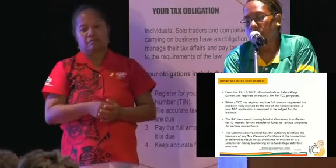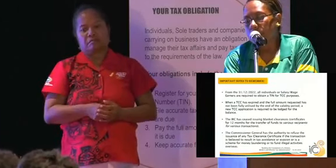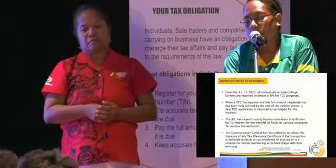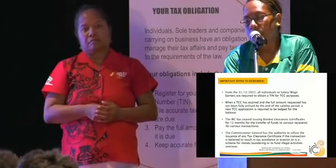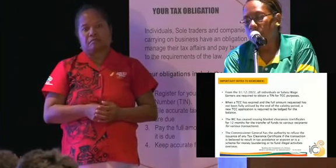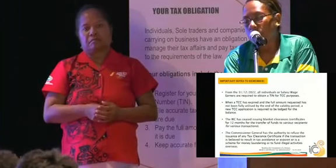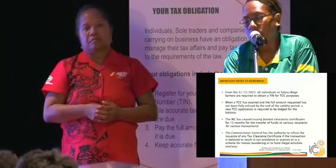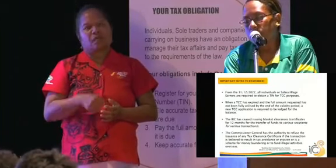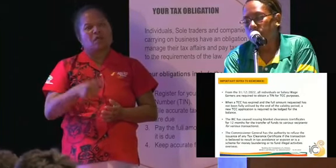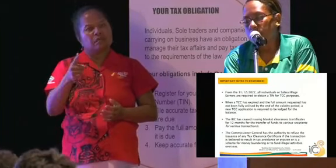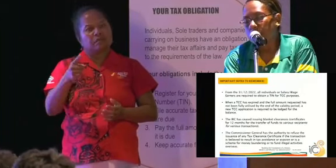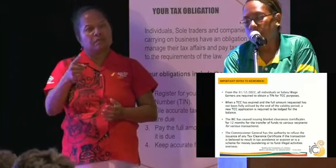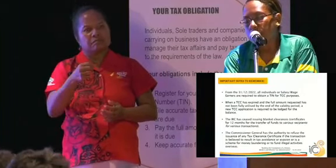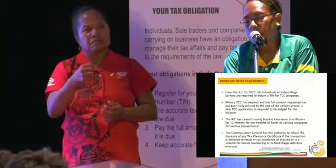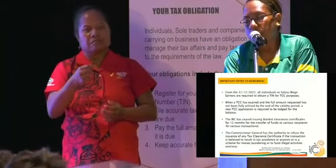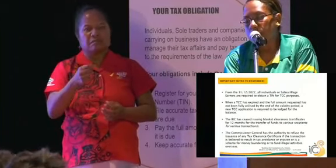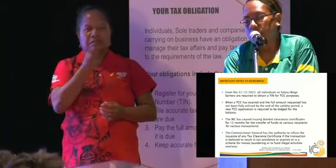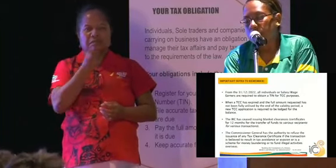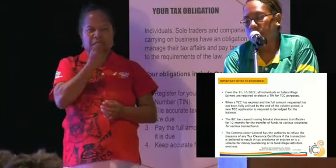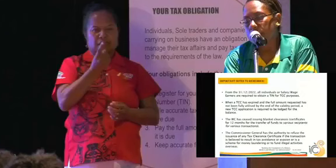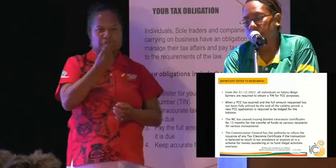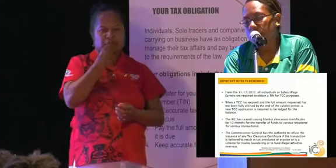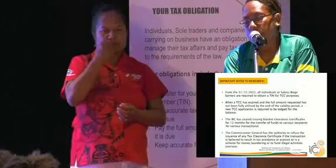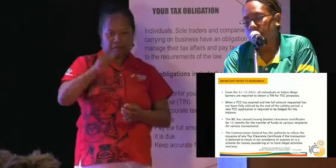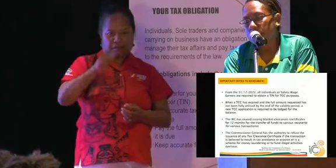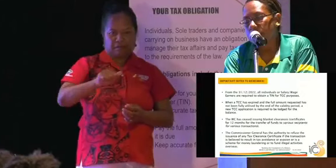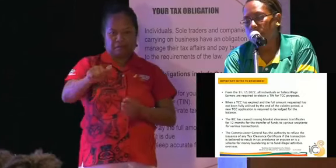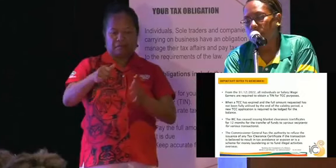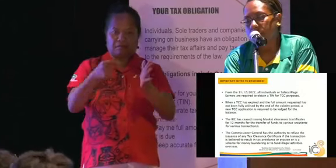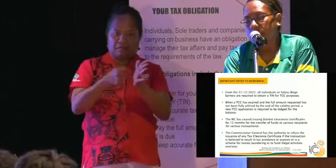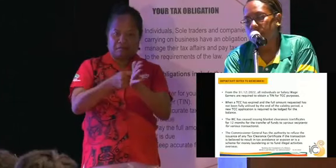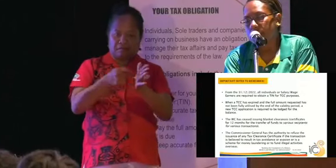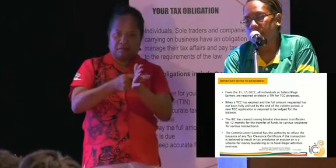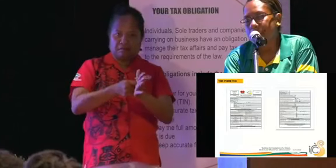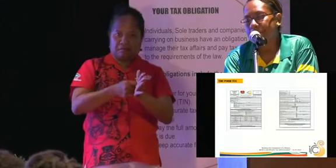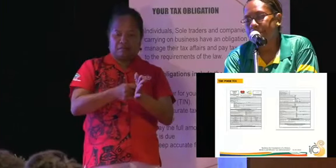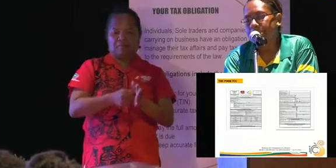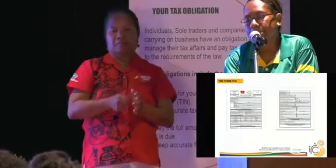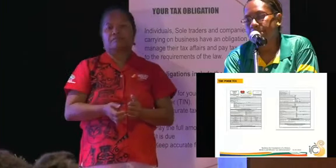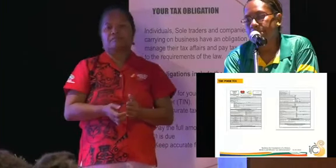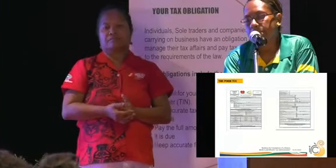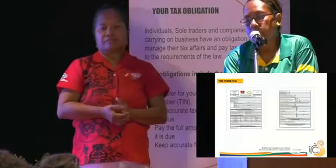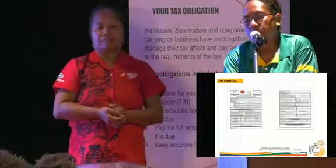money laundering or to fund illegal activities overseas.